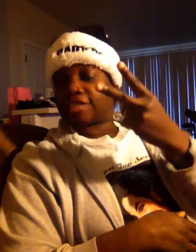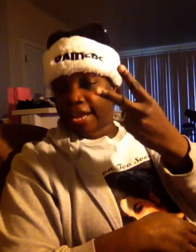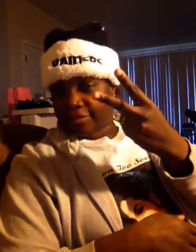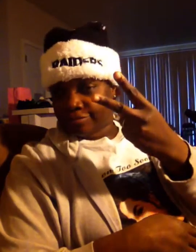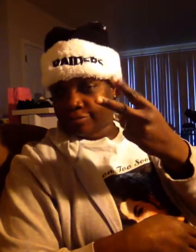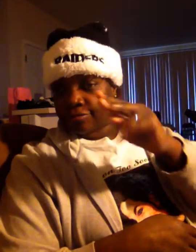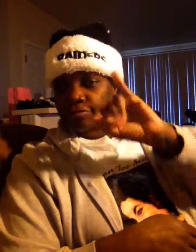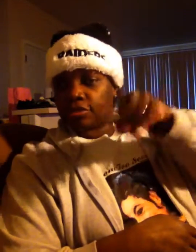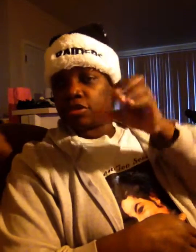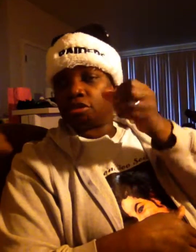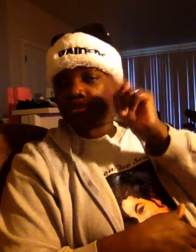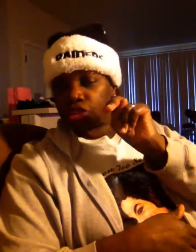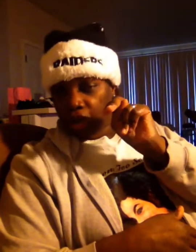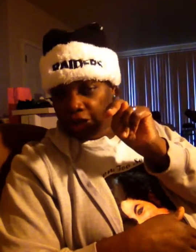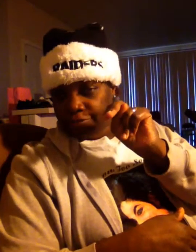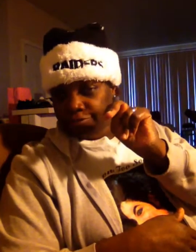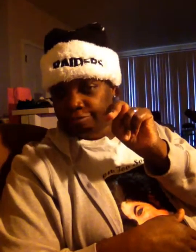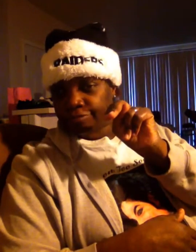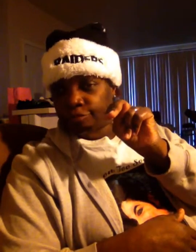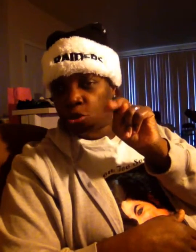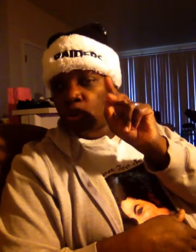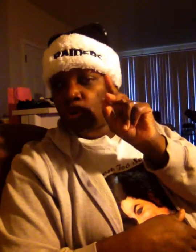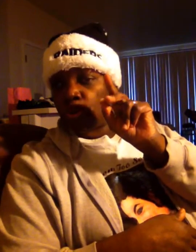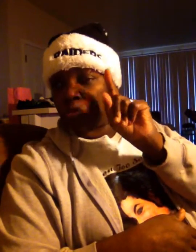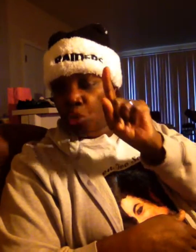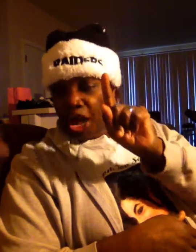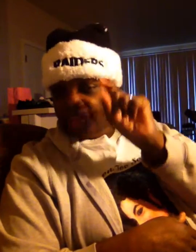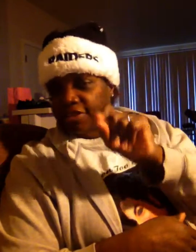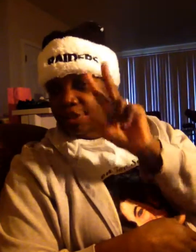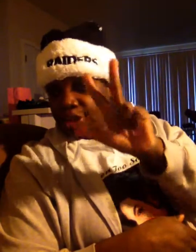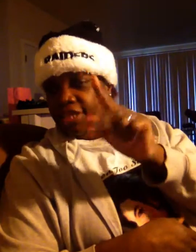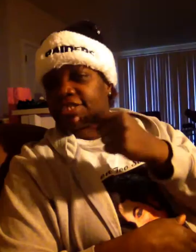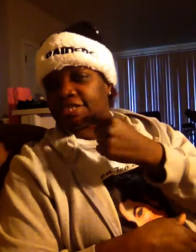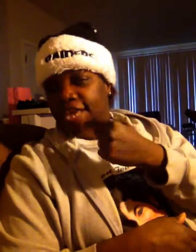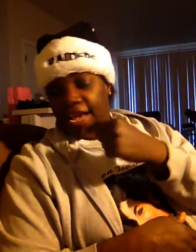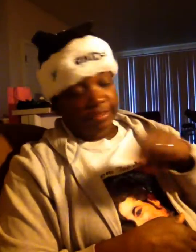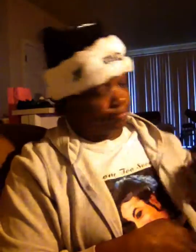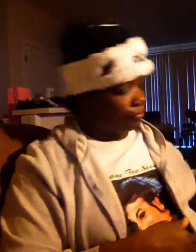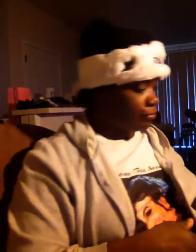Say, John. What did he say?